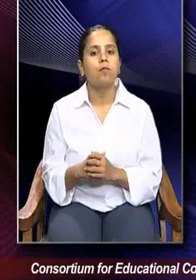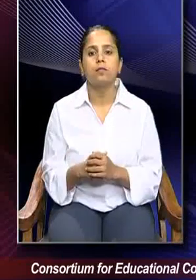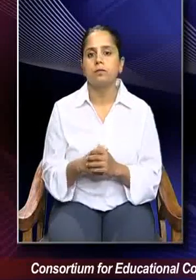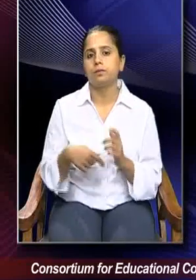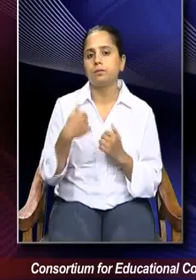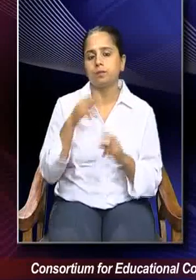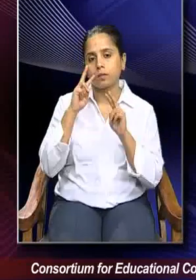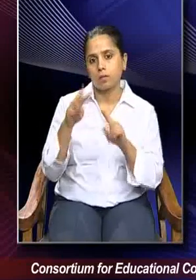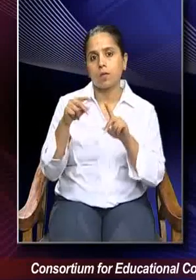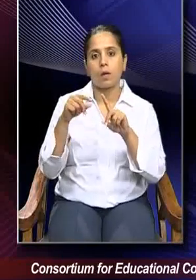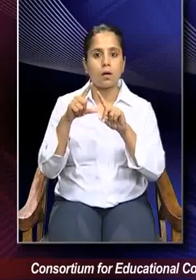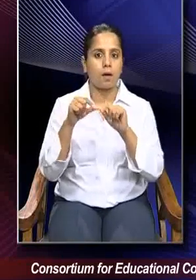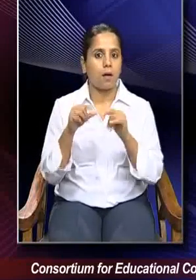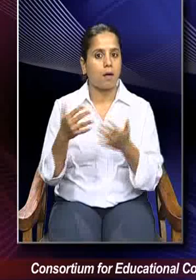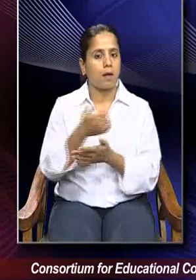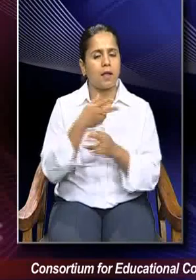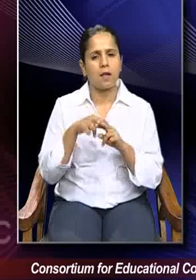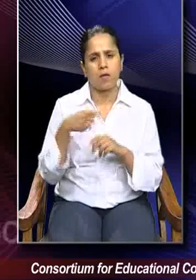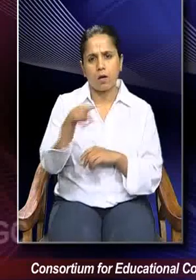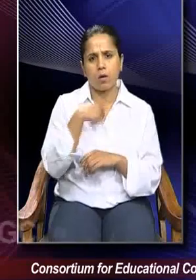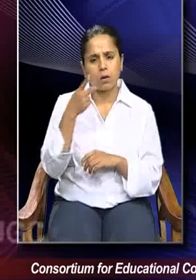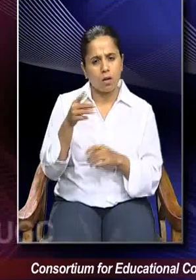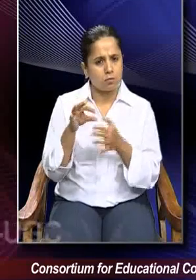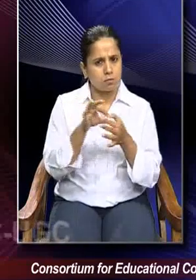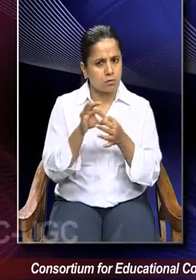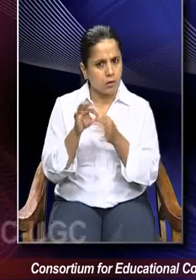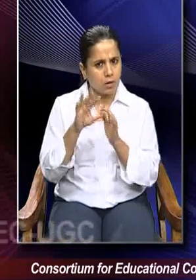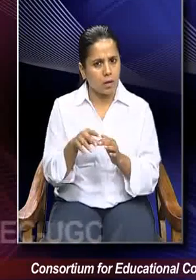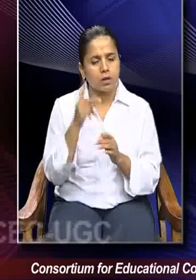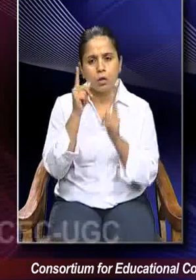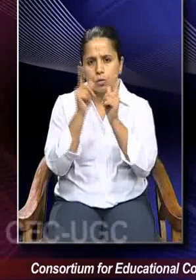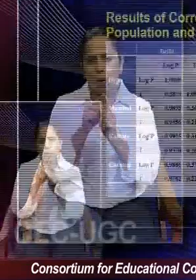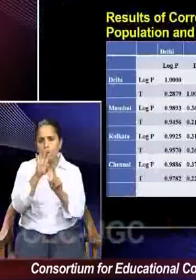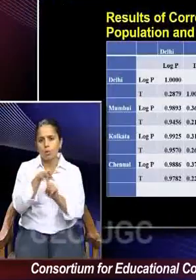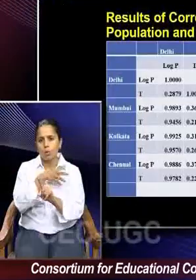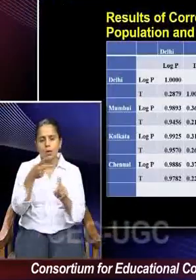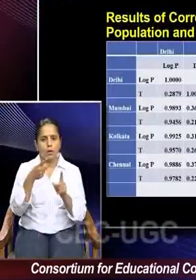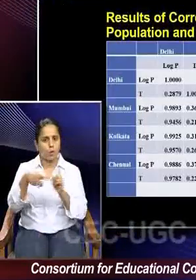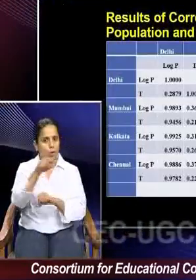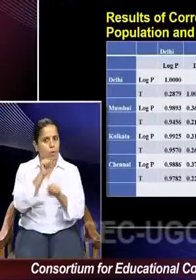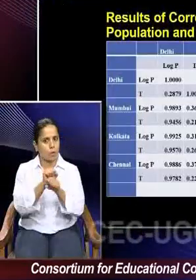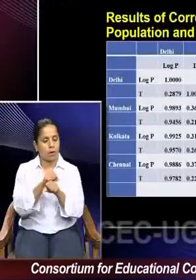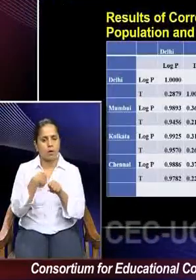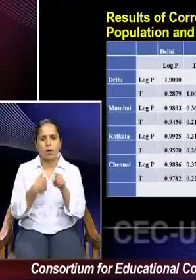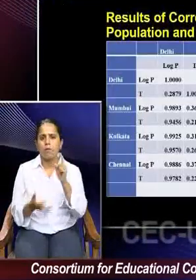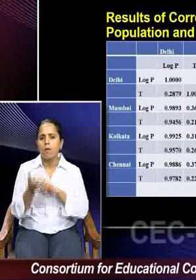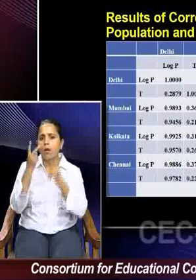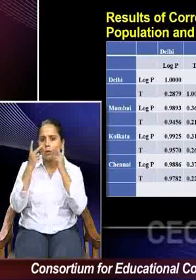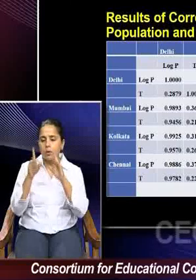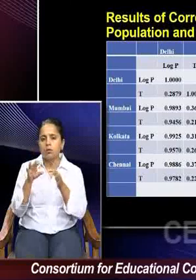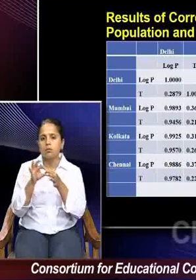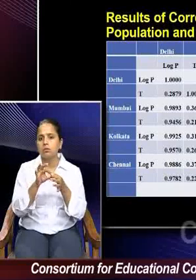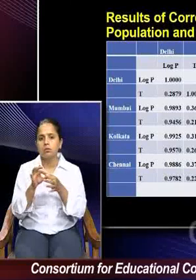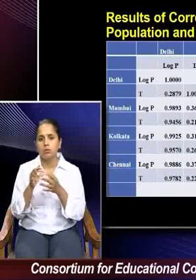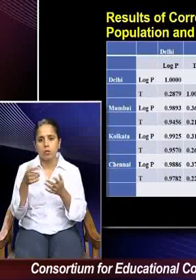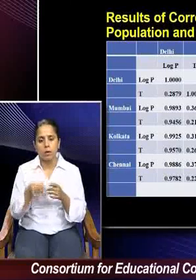Looking at the data, if we find out a correlation, a small statistical work if we do and we find out the correlation